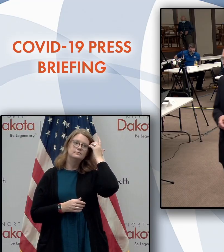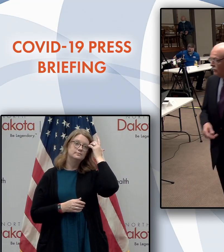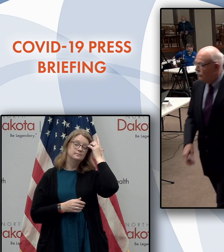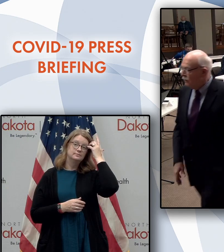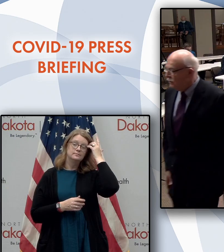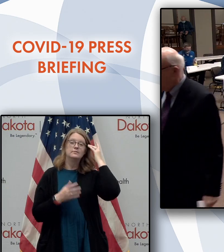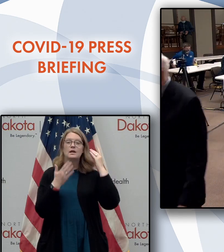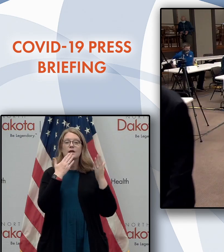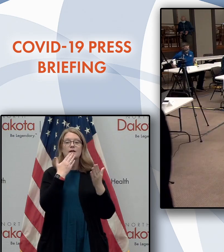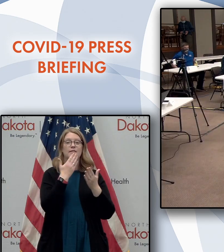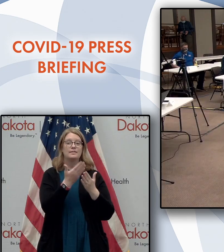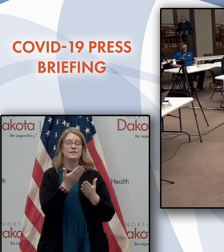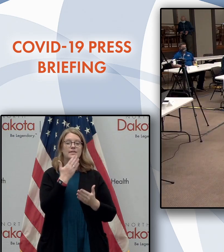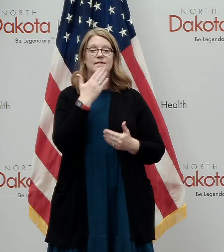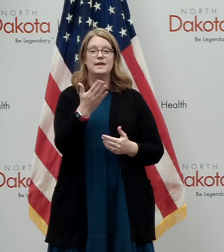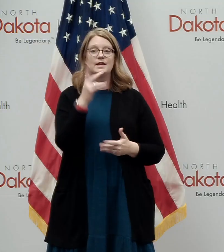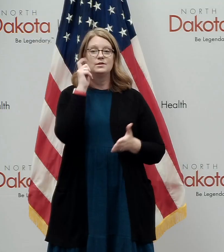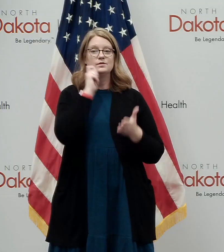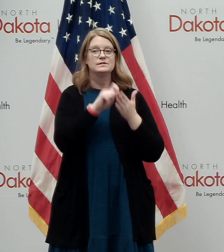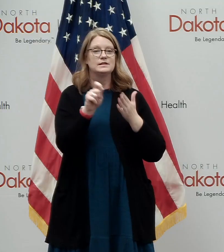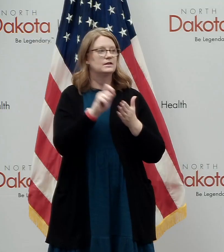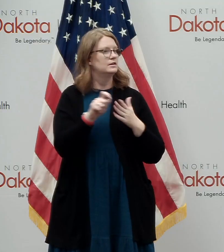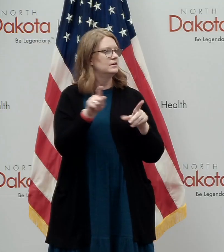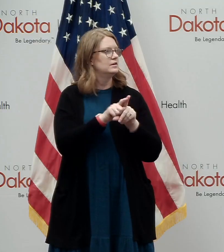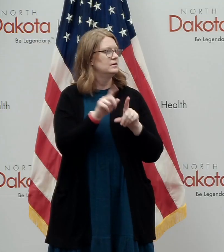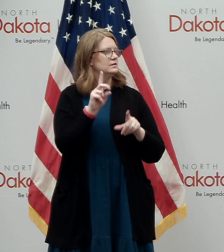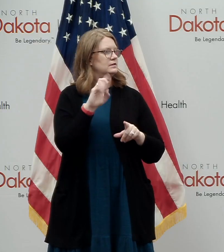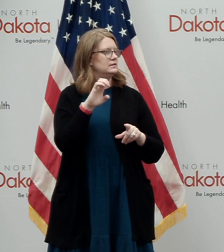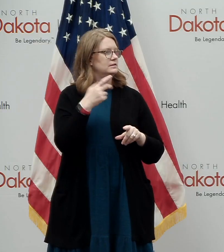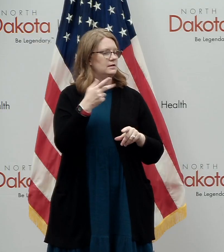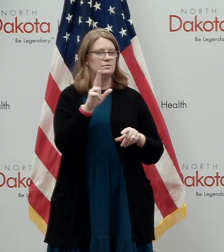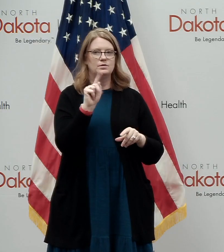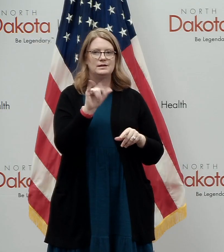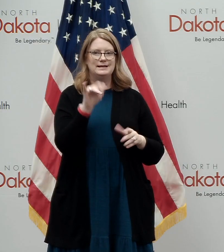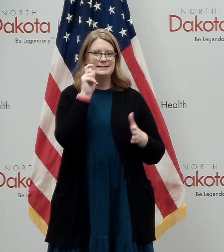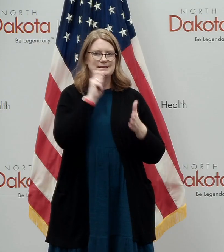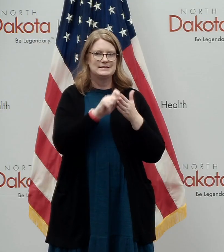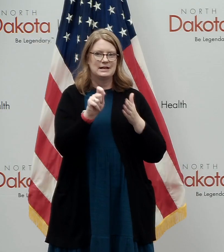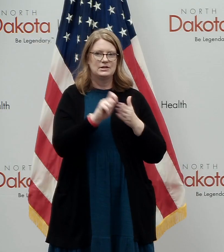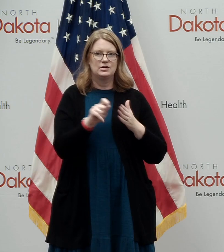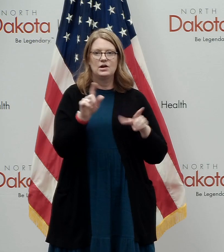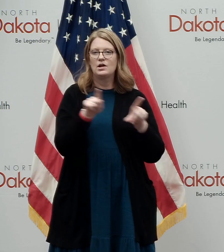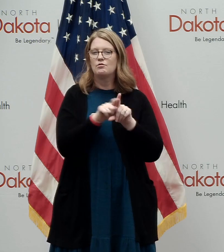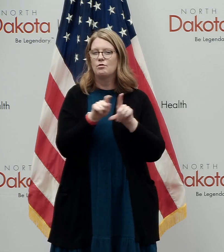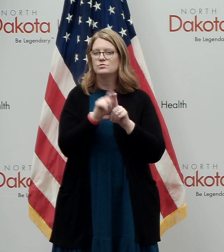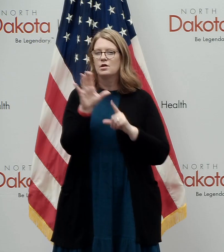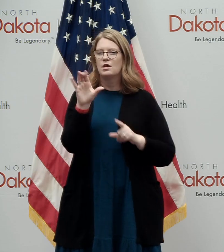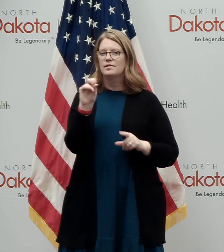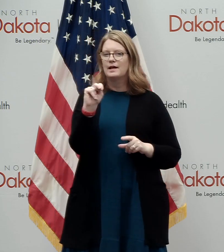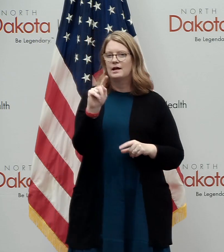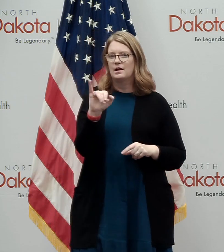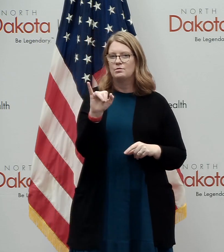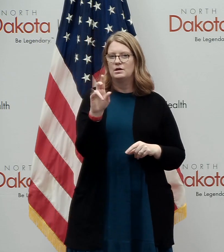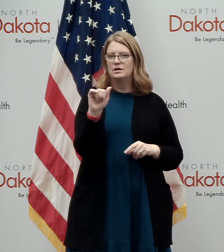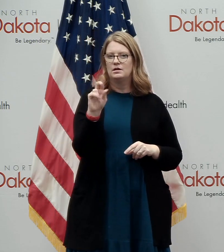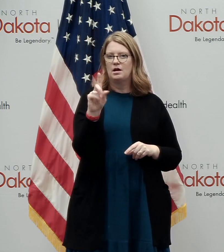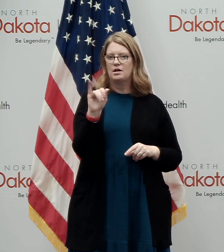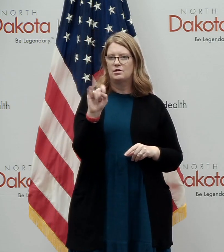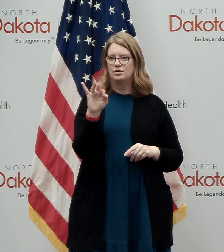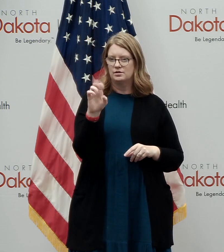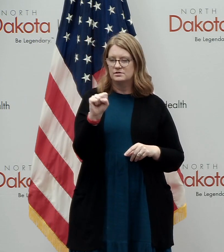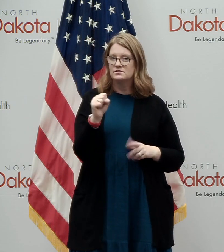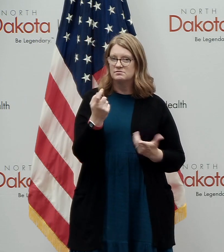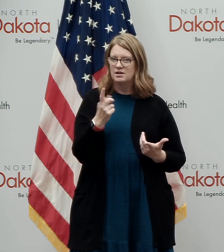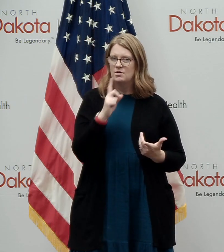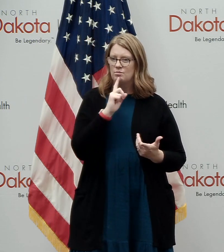Thank you, Secretary, and thank you, Deputy Secretary Silrum, and all the county auditors for making sure that North Dakota's got one of the highest